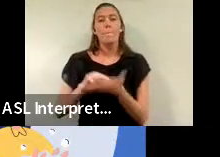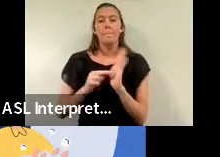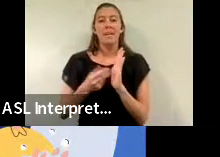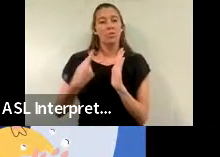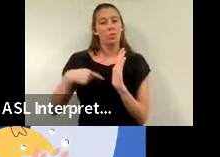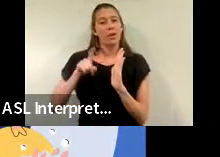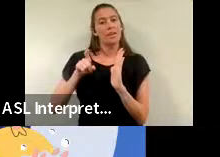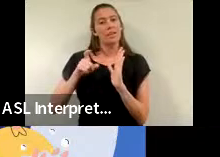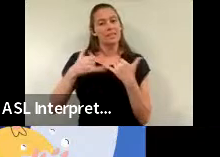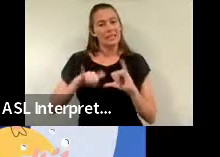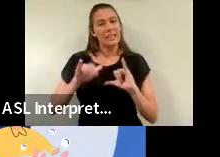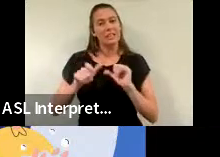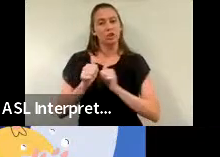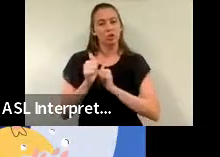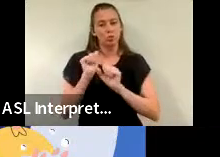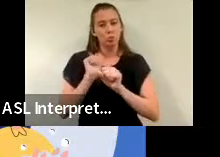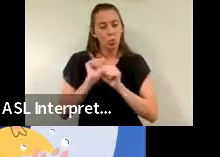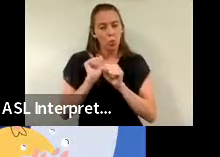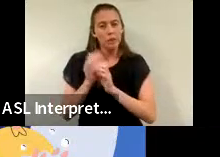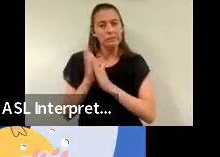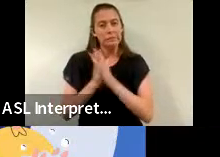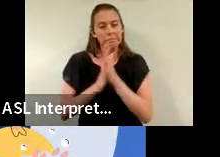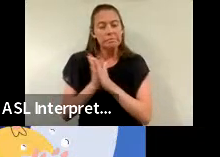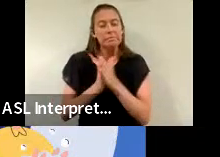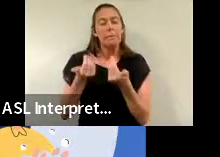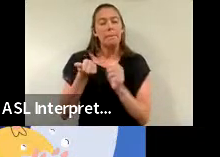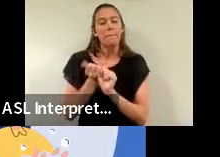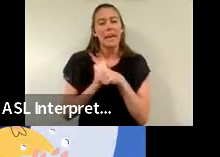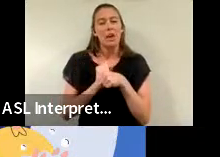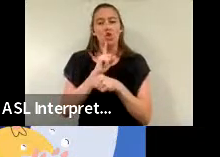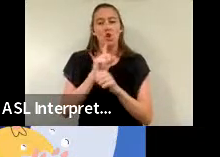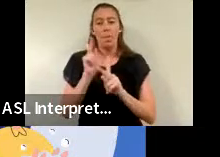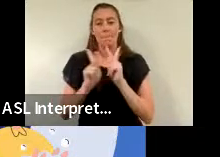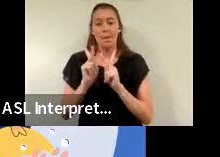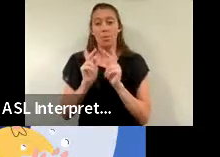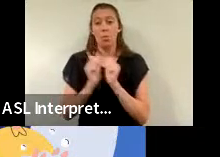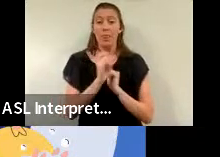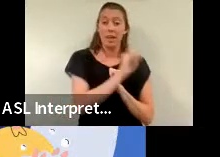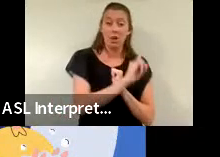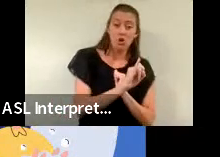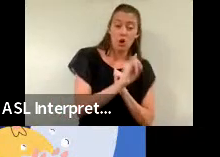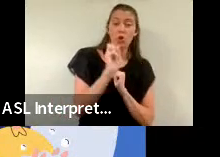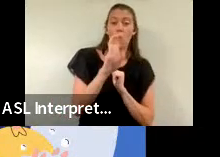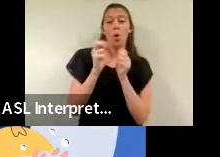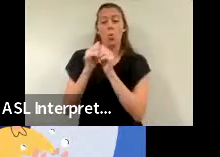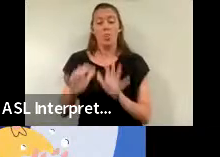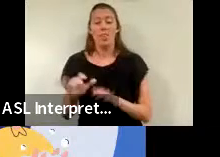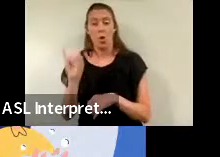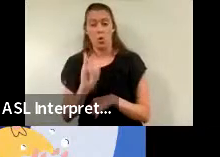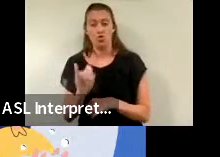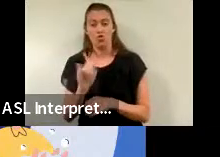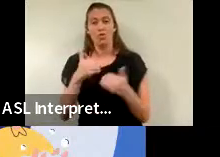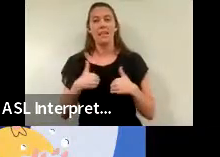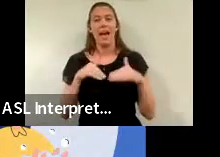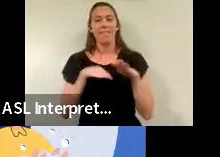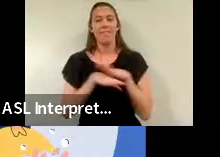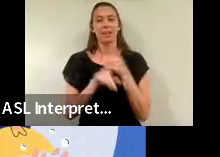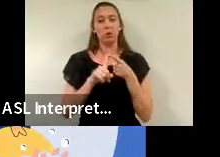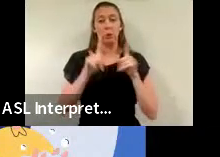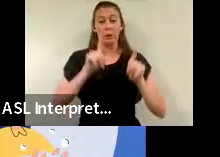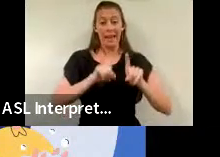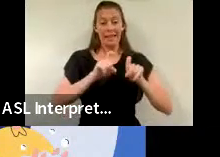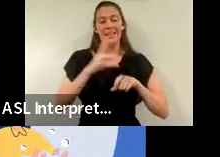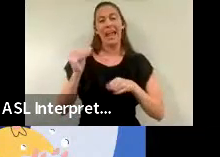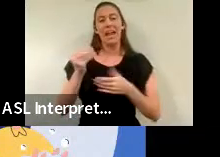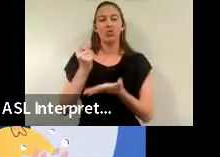that uninsured and underinsured folks have access to both testing as well as treatment options. Issues of